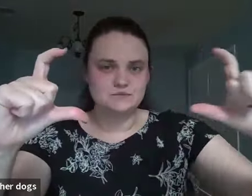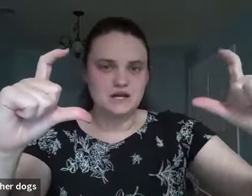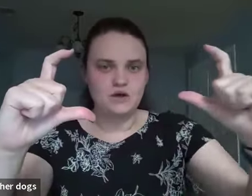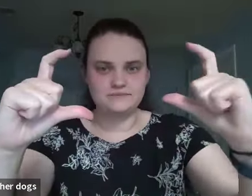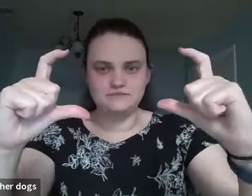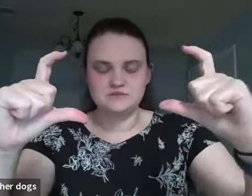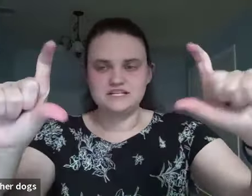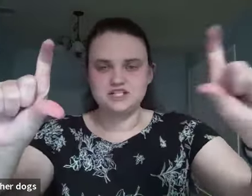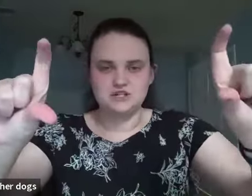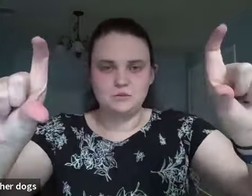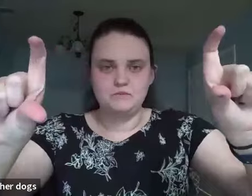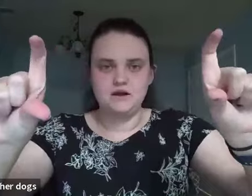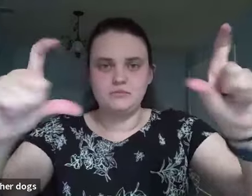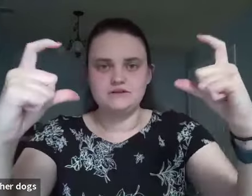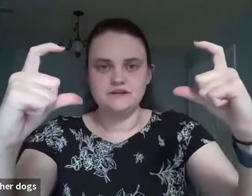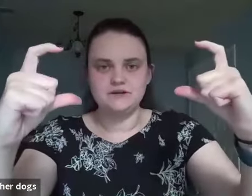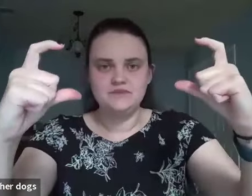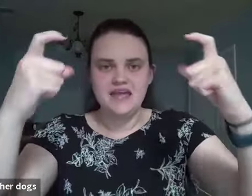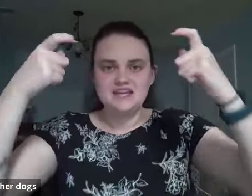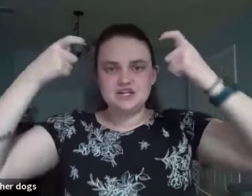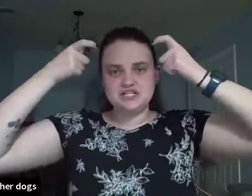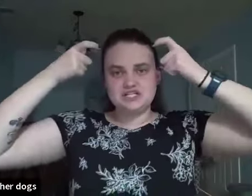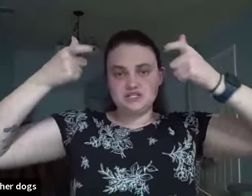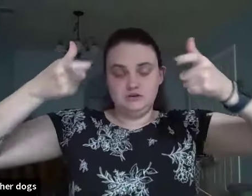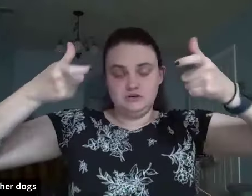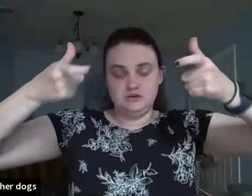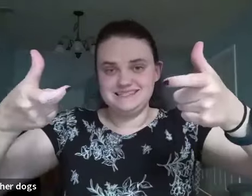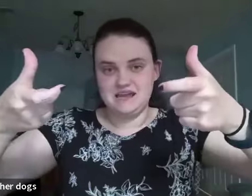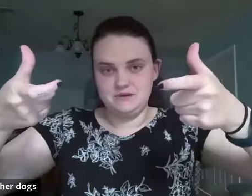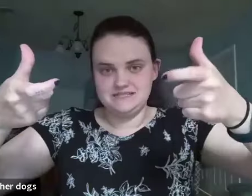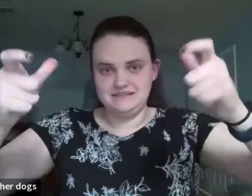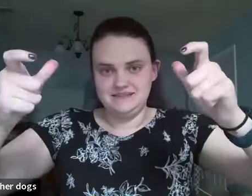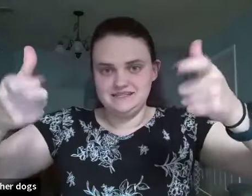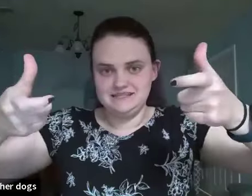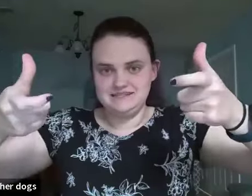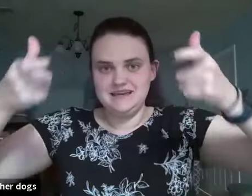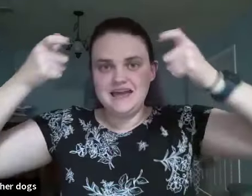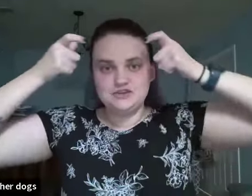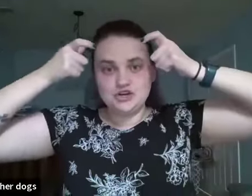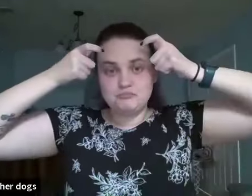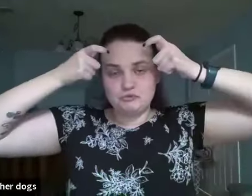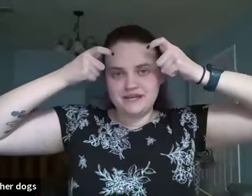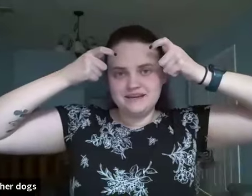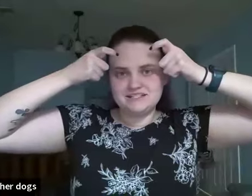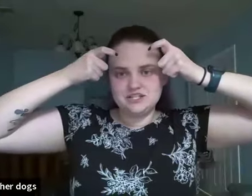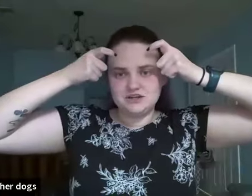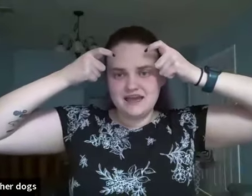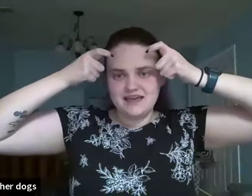That's what I call them. Is when it's just your pointer finger. You're gonna have it sideways like this. You're gonna bring it next to your